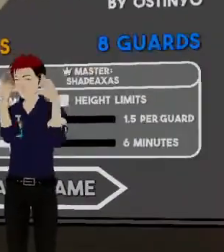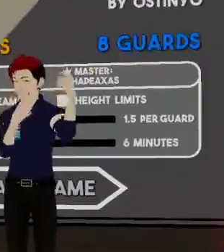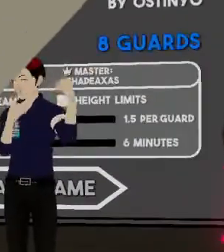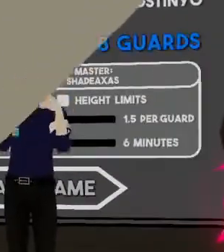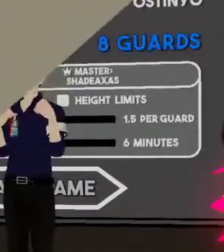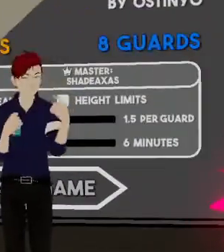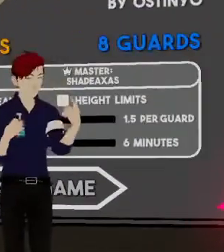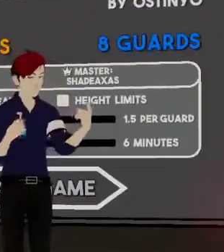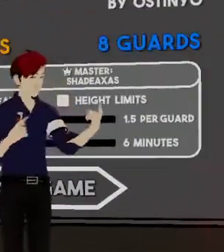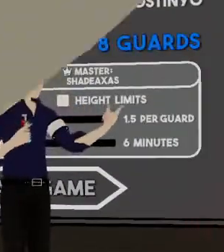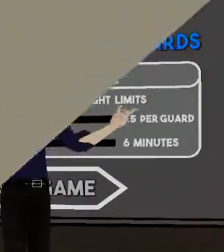other questions?